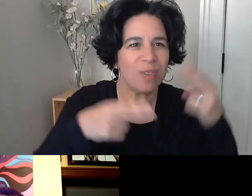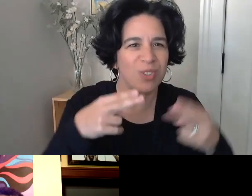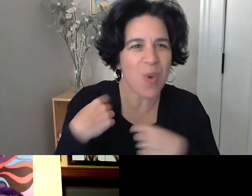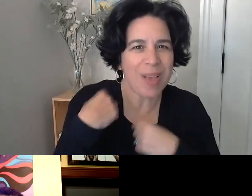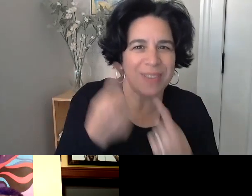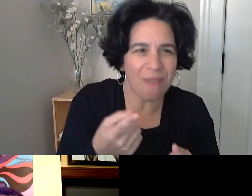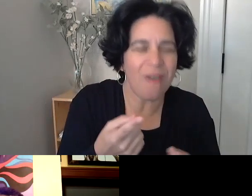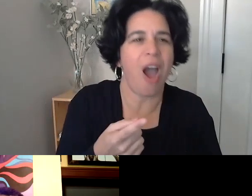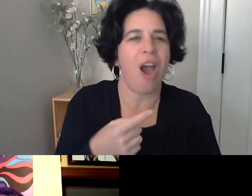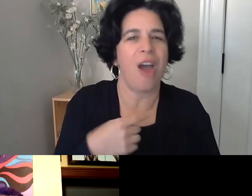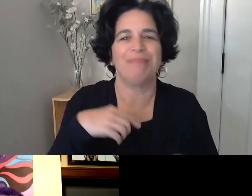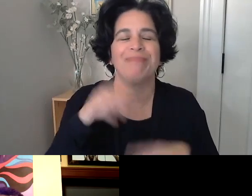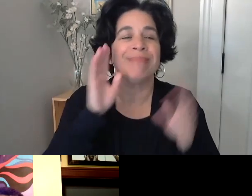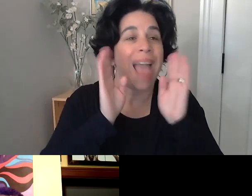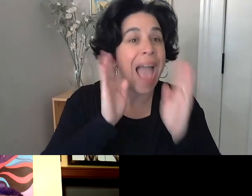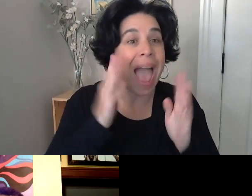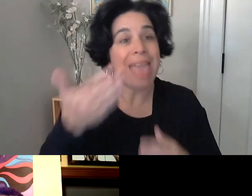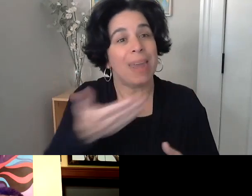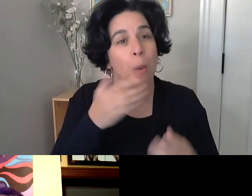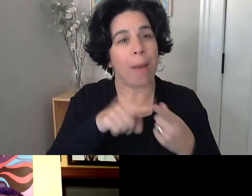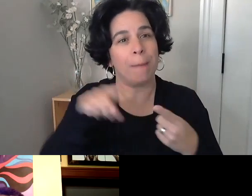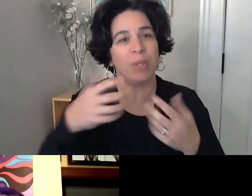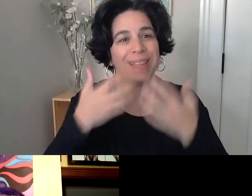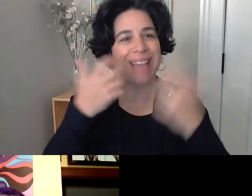I think we should go ahead and get started. Thank you all for joining us this evening.